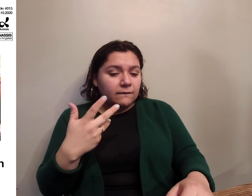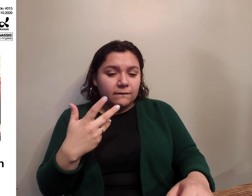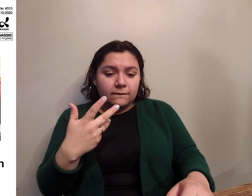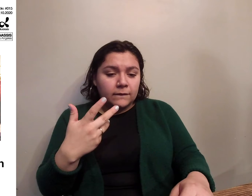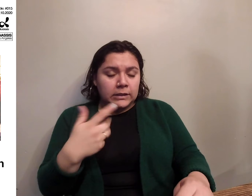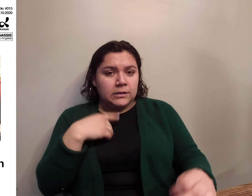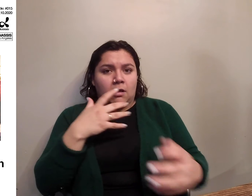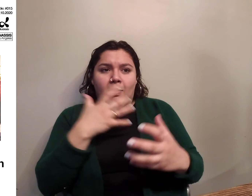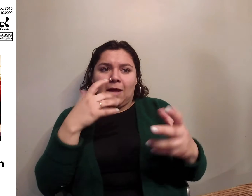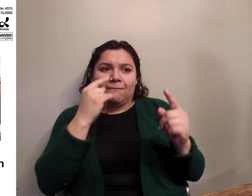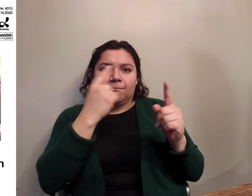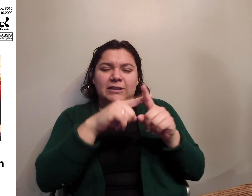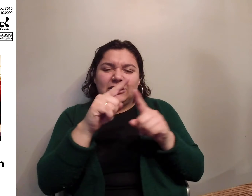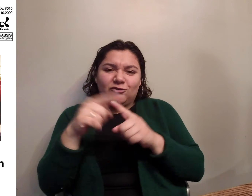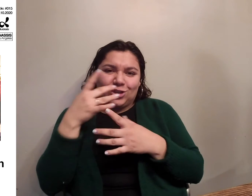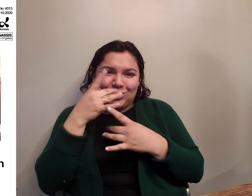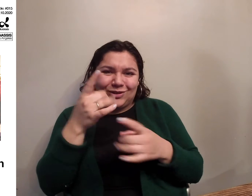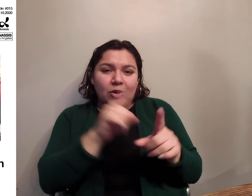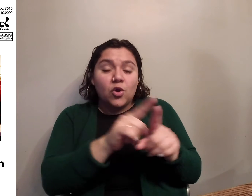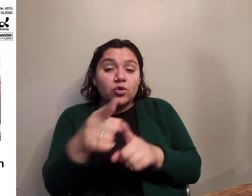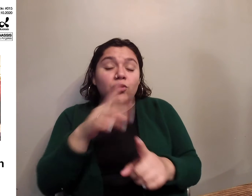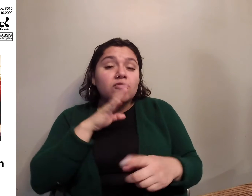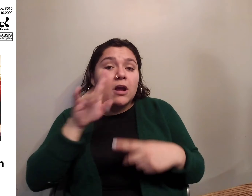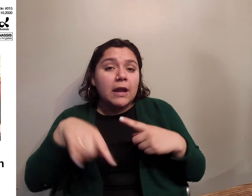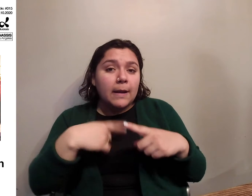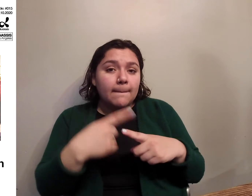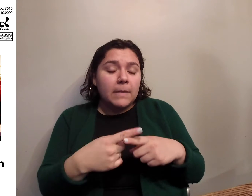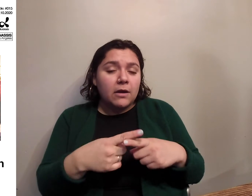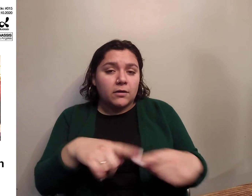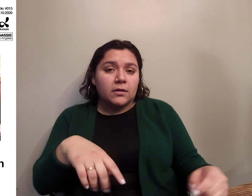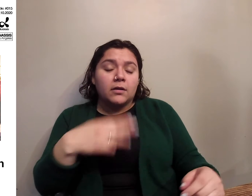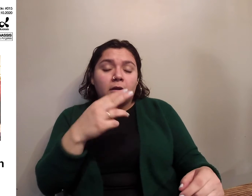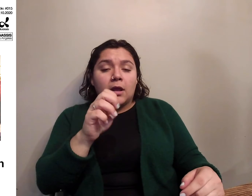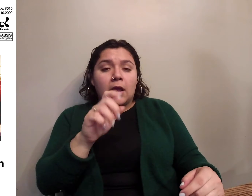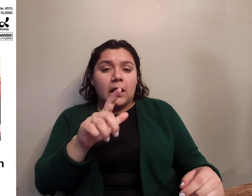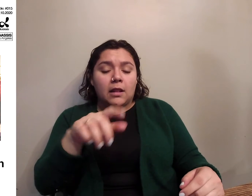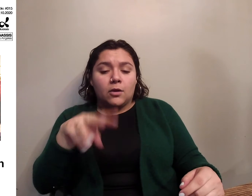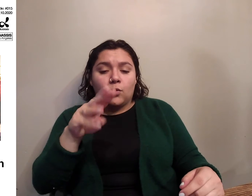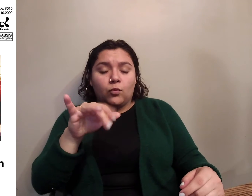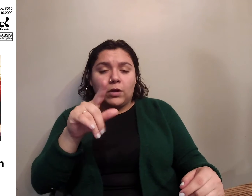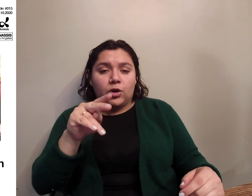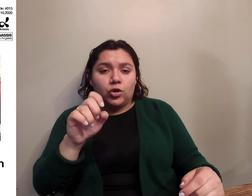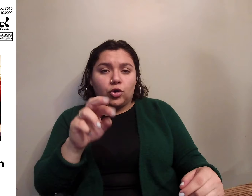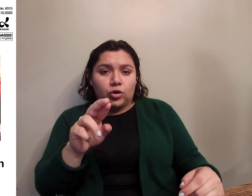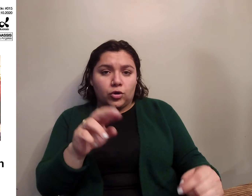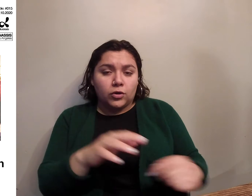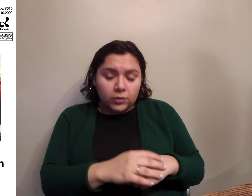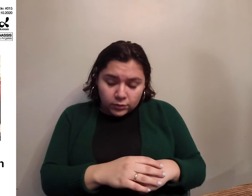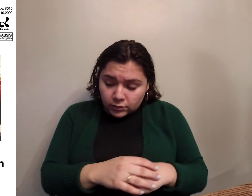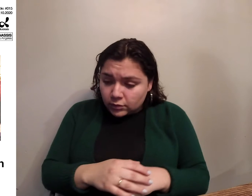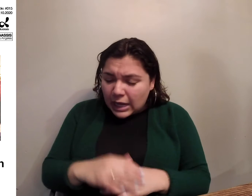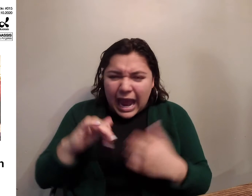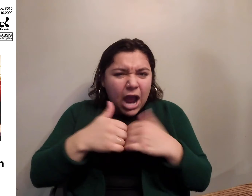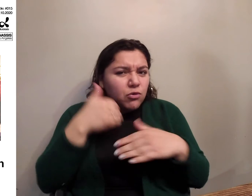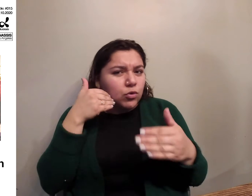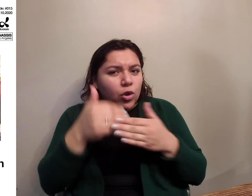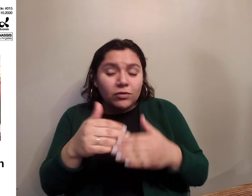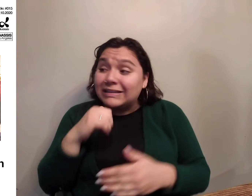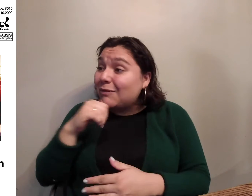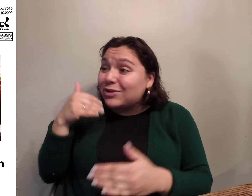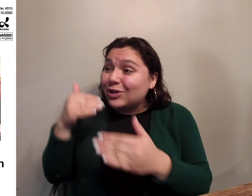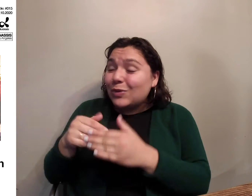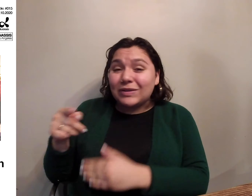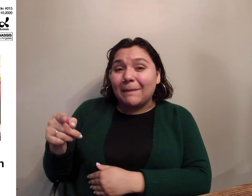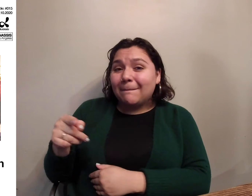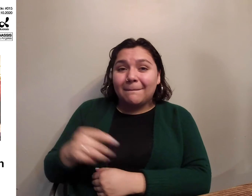of interests. You were mentioning also Hal Wilner. In what way were you close to him? I wasn't close